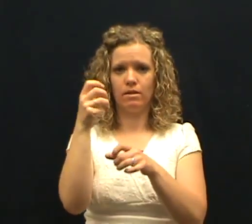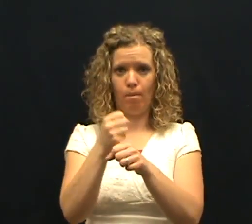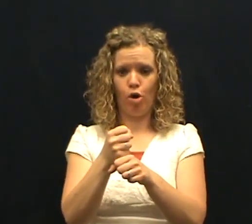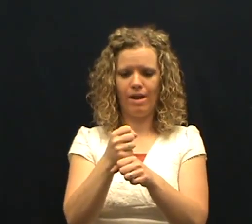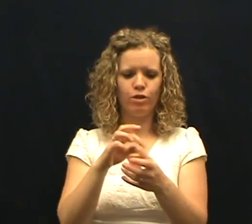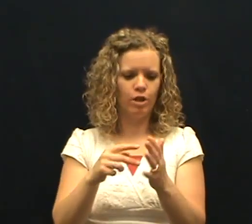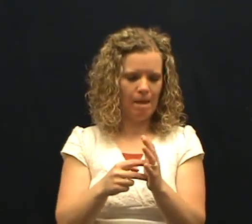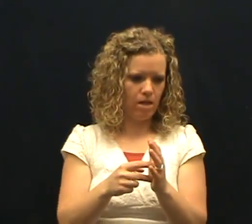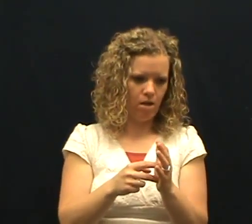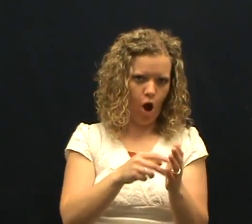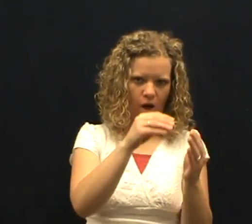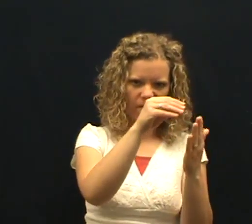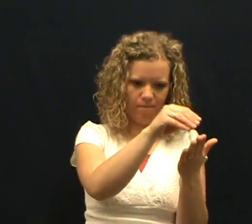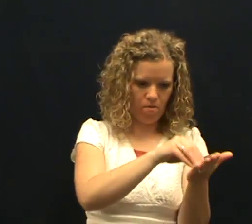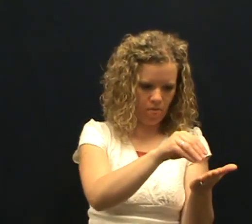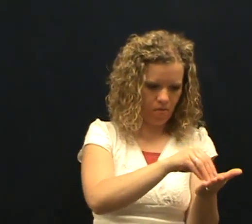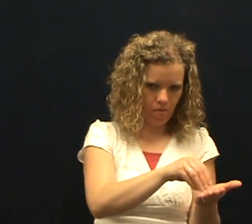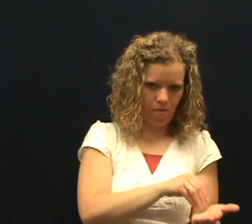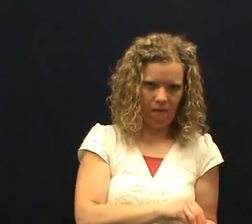all the drawers in the place, and they get